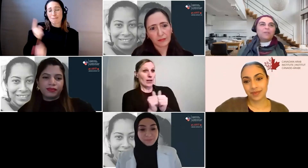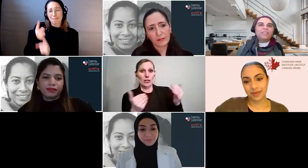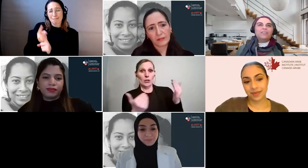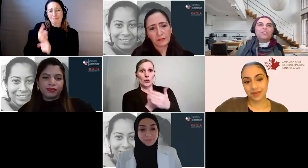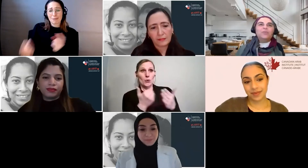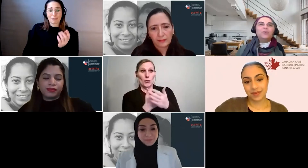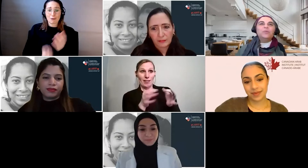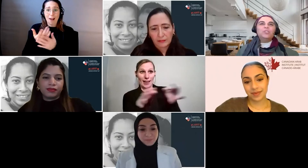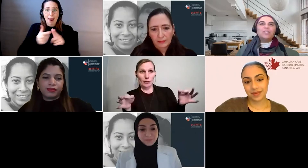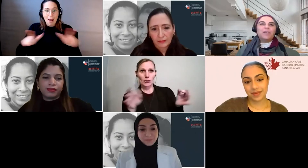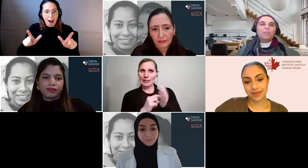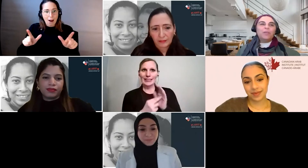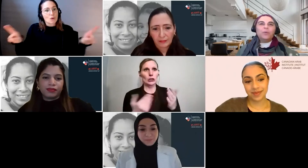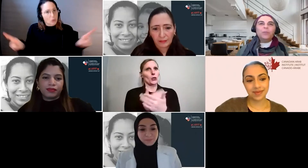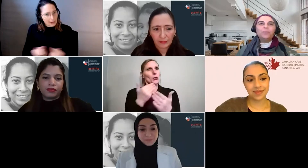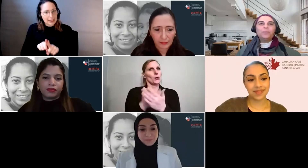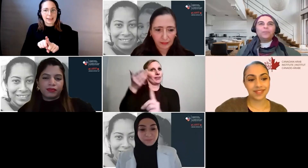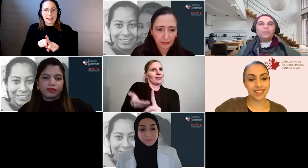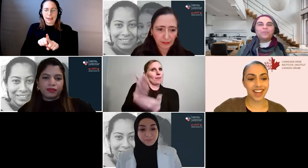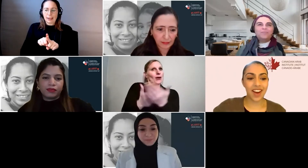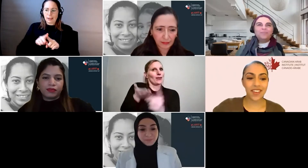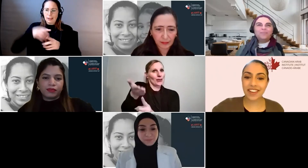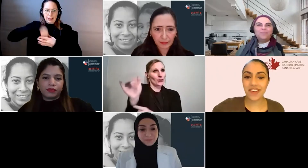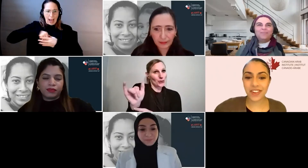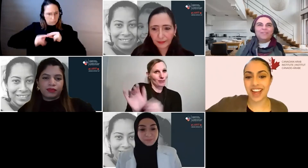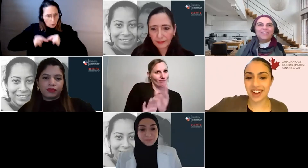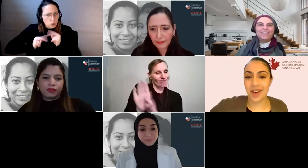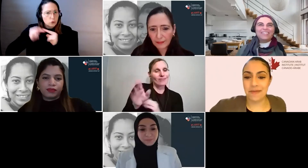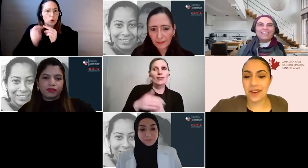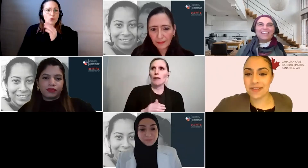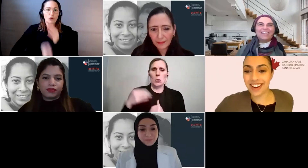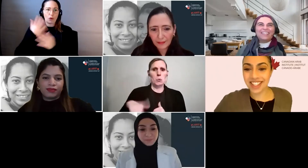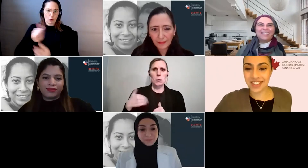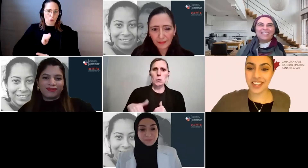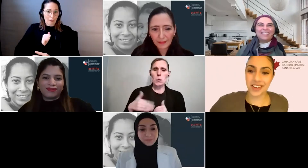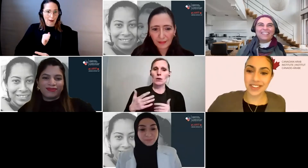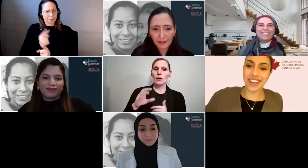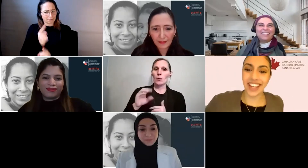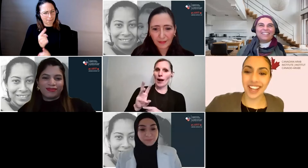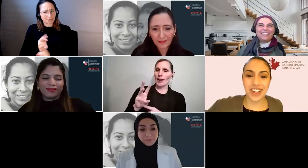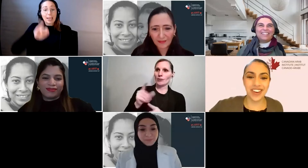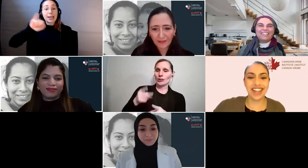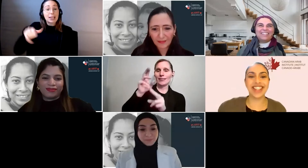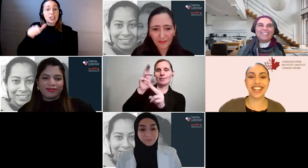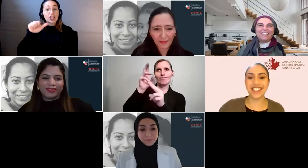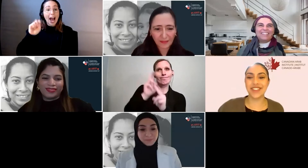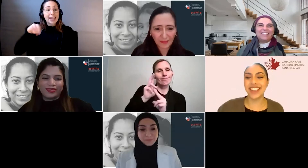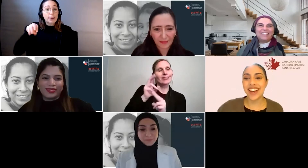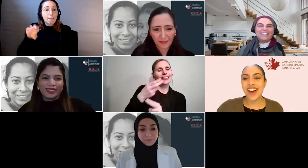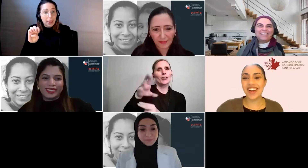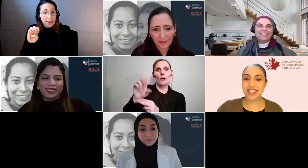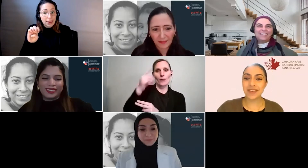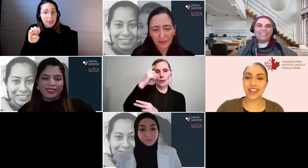a building of a new you. Jasmine, how about you? How can I follow that up? Abrar is such a hero to me, and I'm so excited to